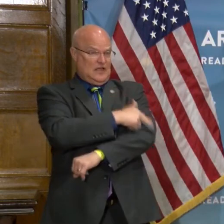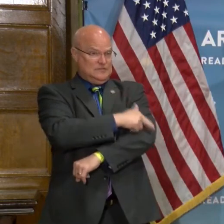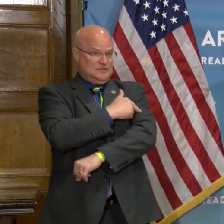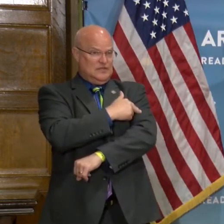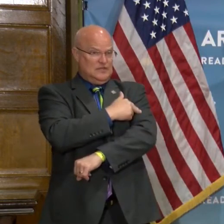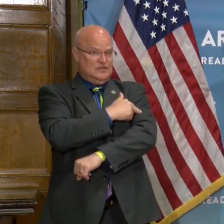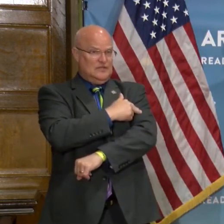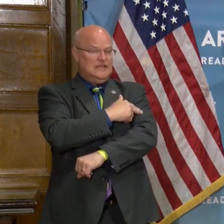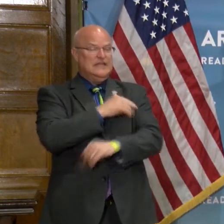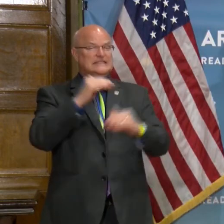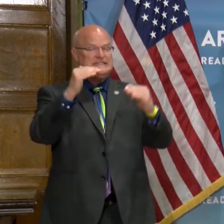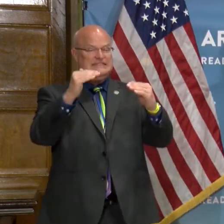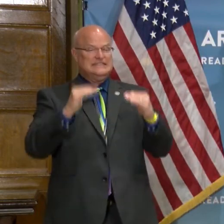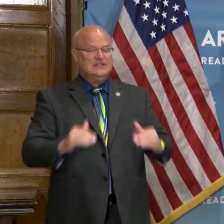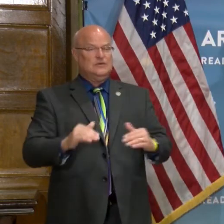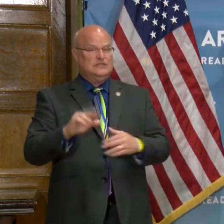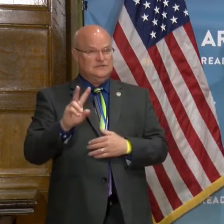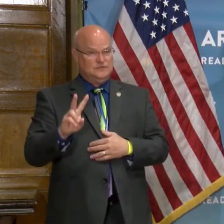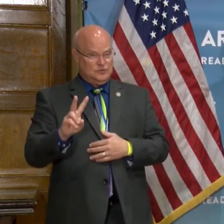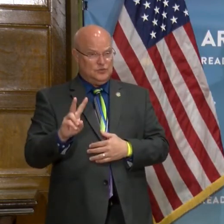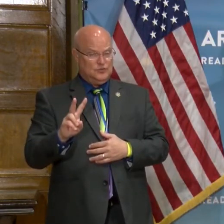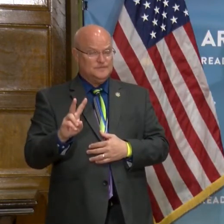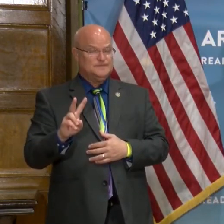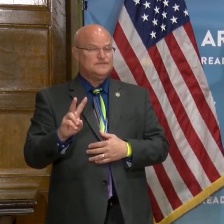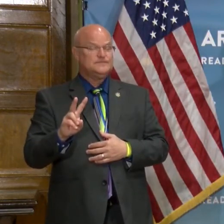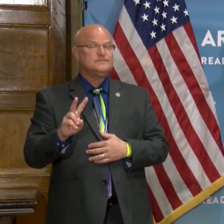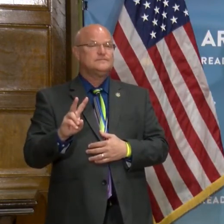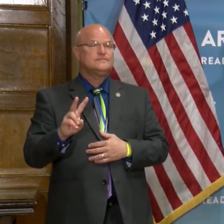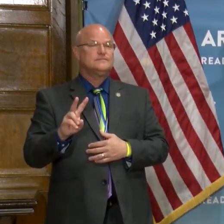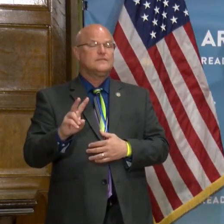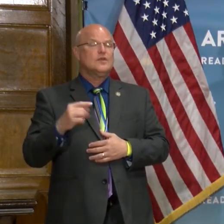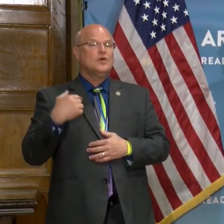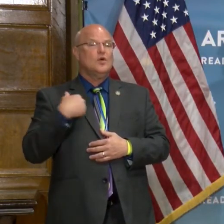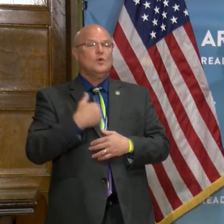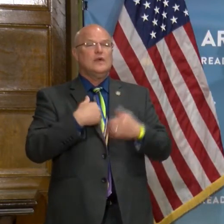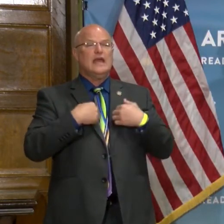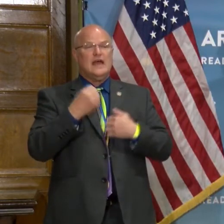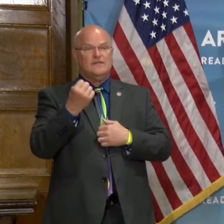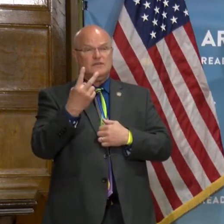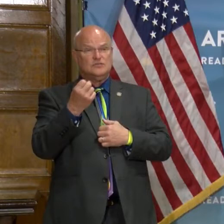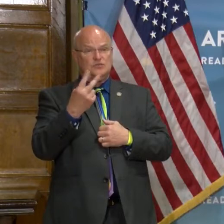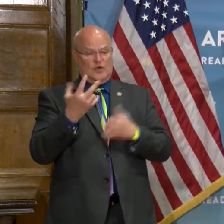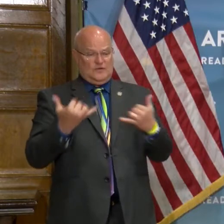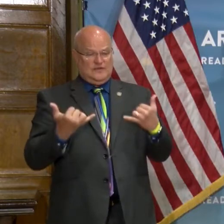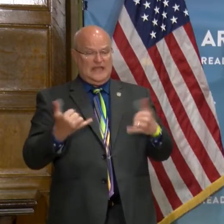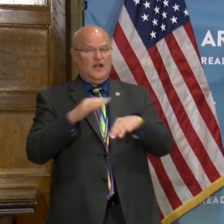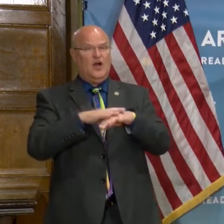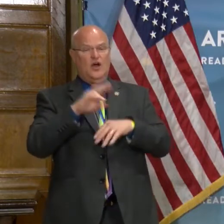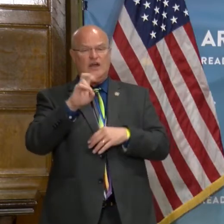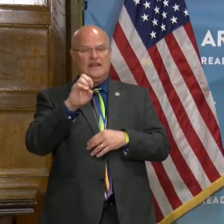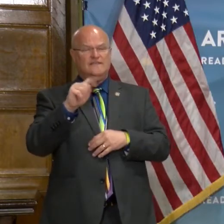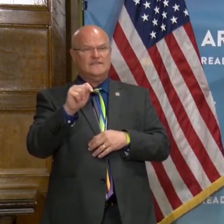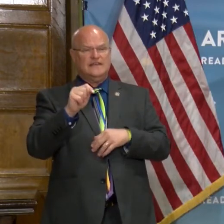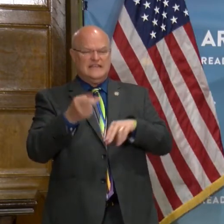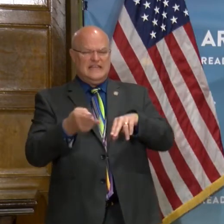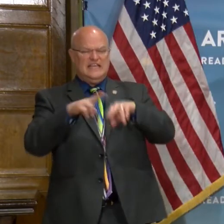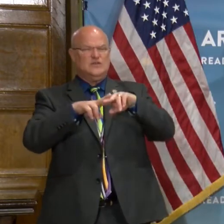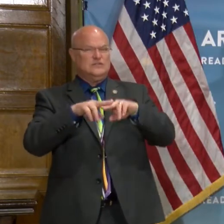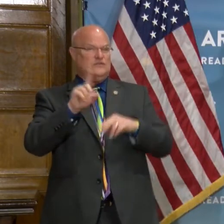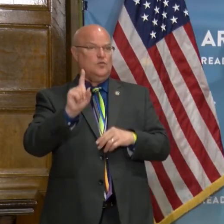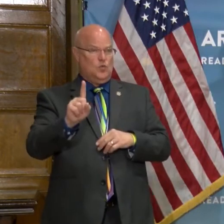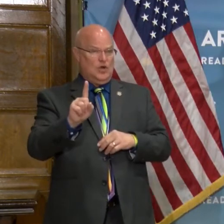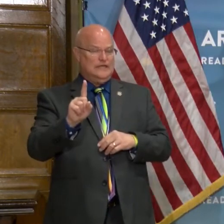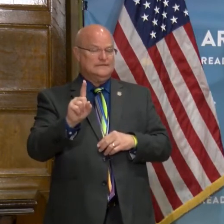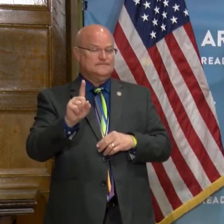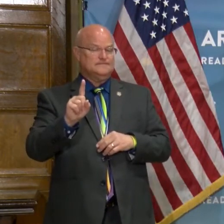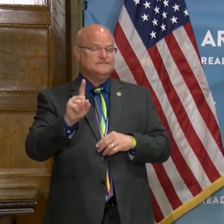hospitalized. That's a net decrease of 2 since yesterday. We have 12 who are currently on a ventilator. That's an increase of 1